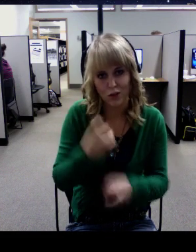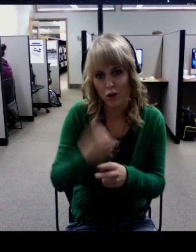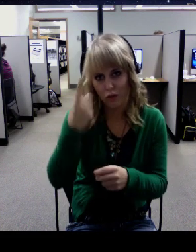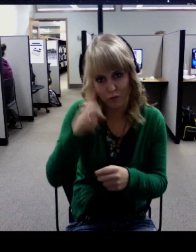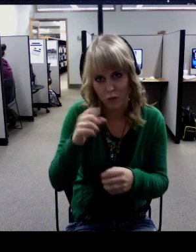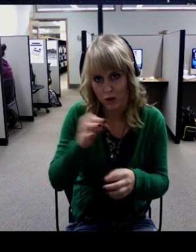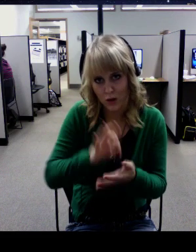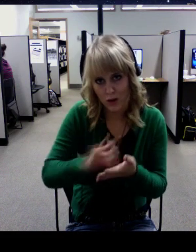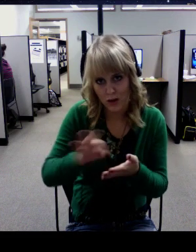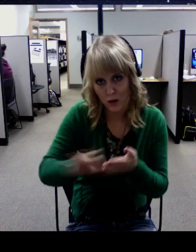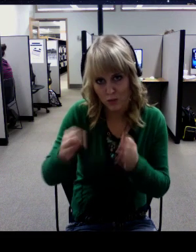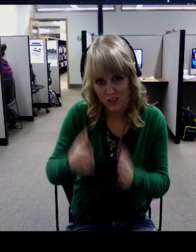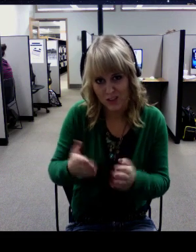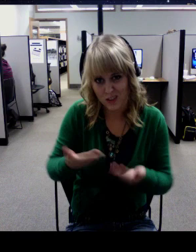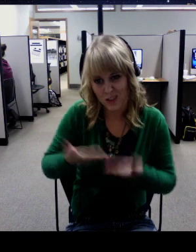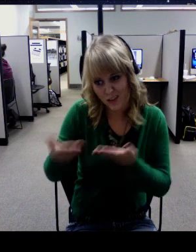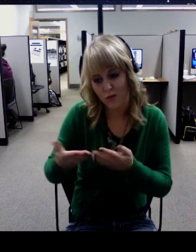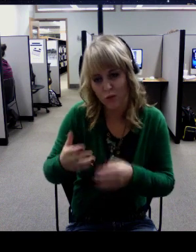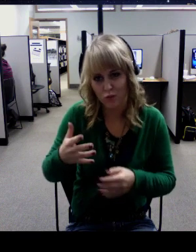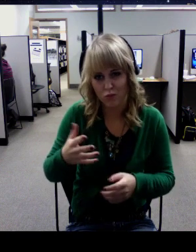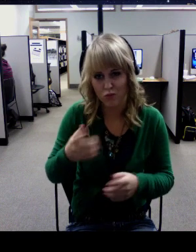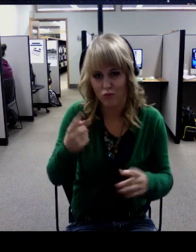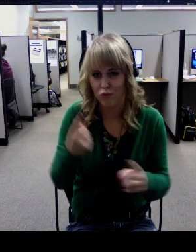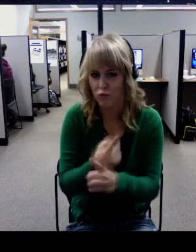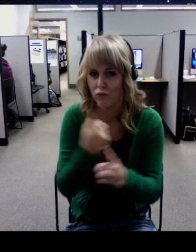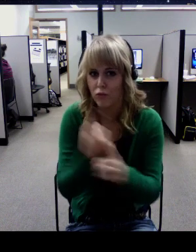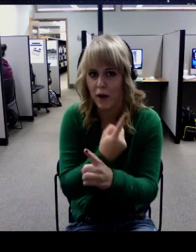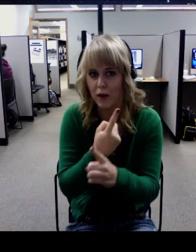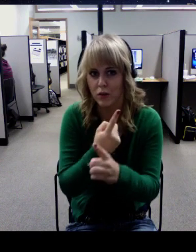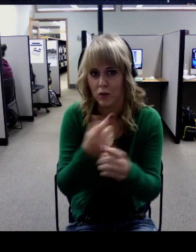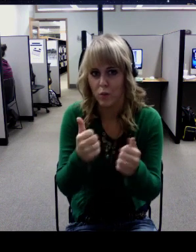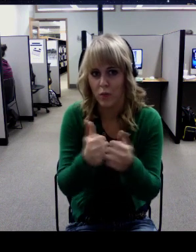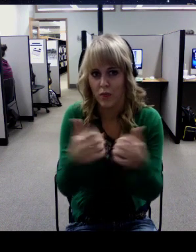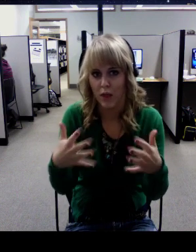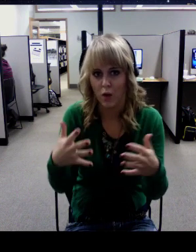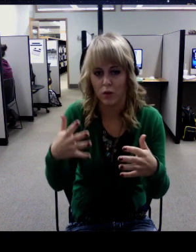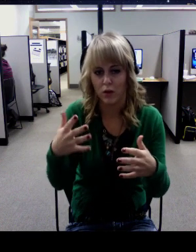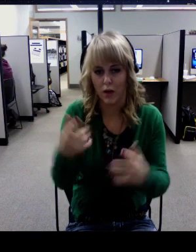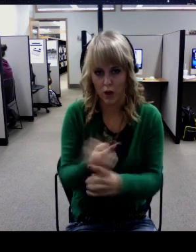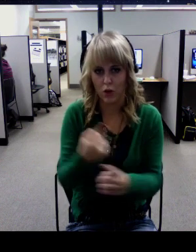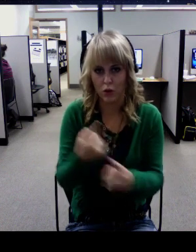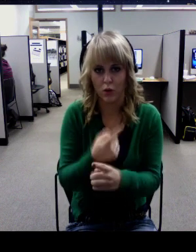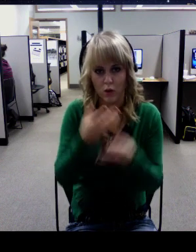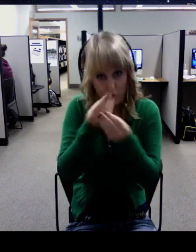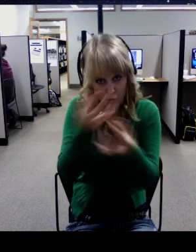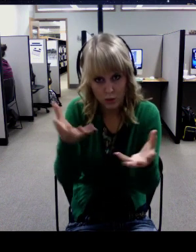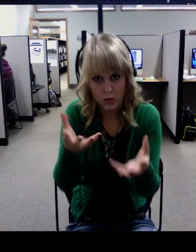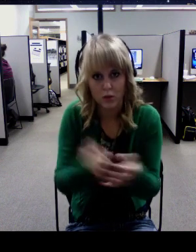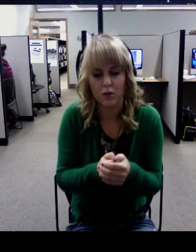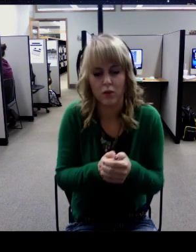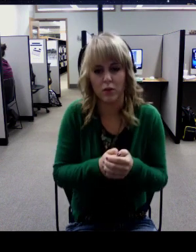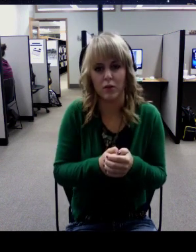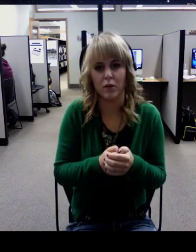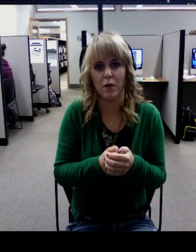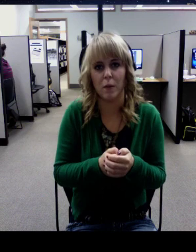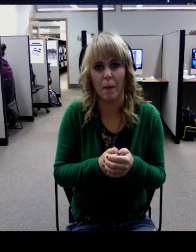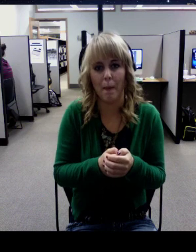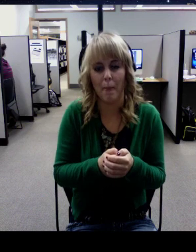stuff that's not even in order, bank statements, receipts, credit card stuff that a client will drop off and say, here, figure